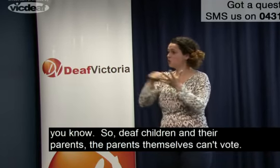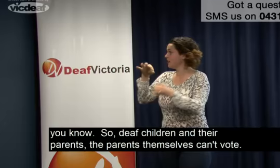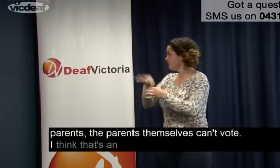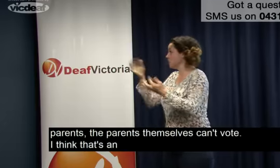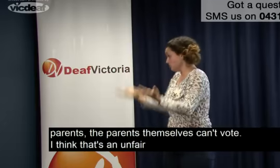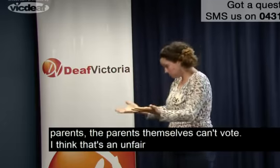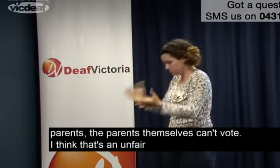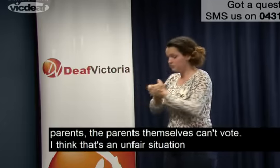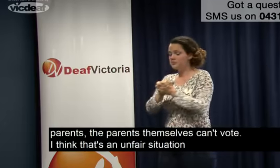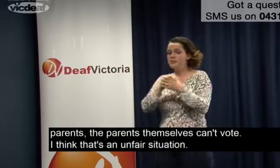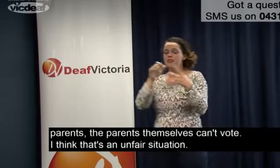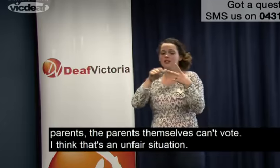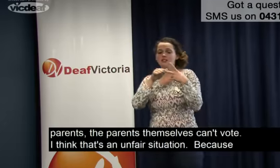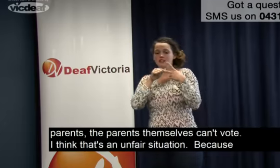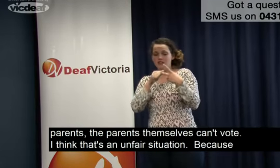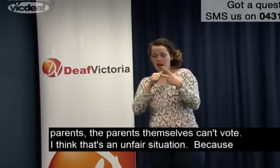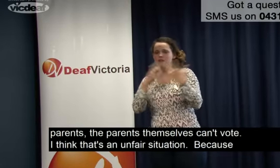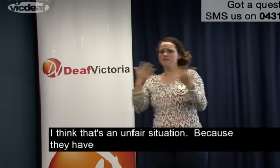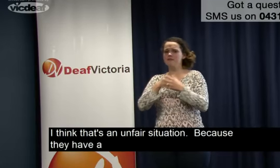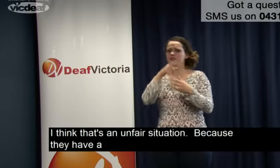child and I think they have a right to vote. That's a statement.